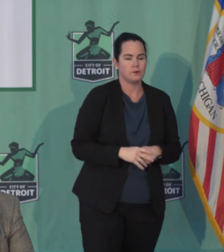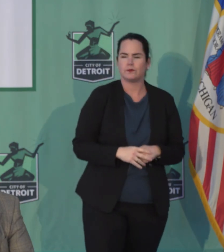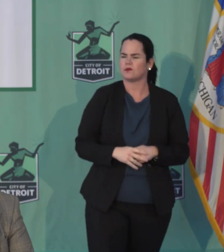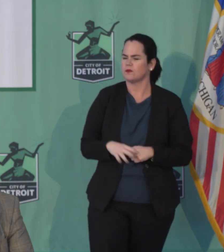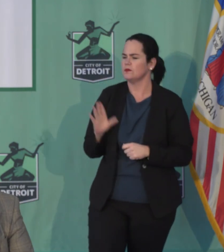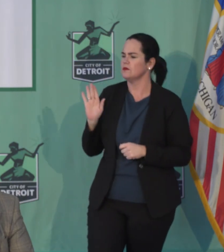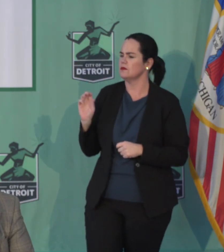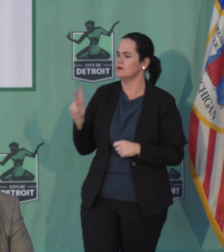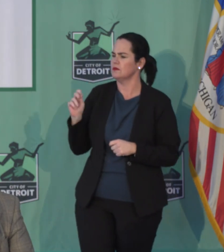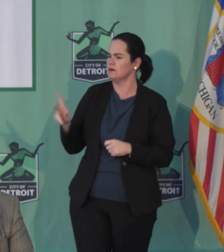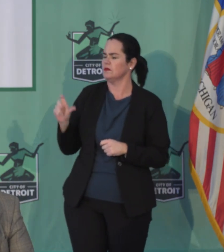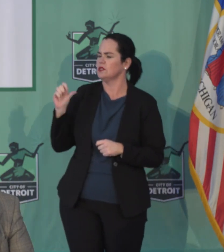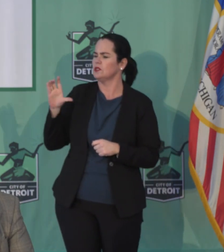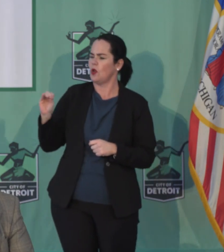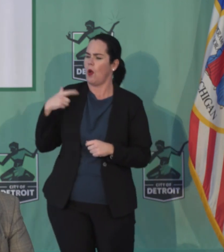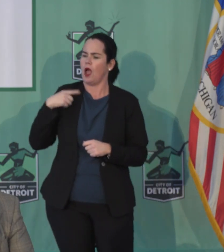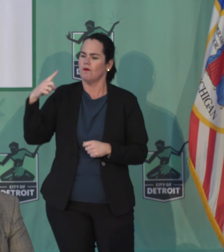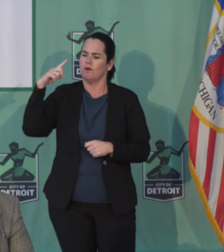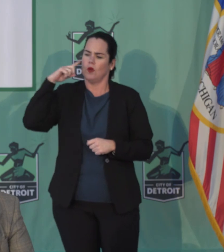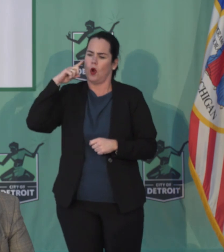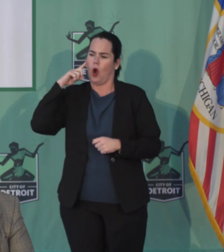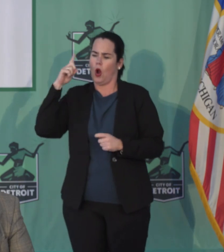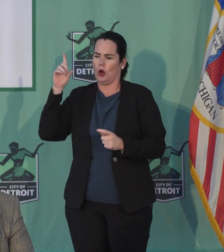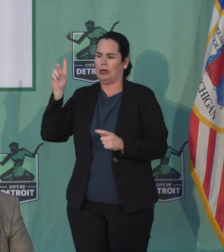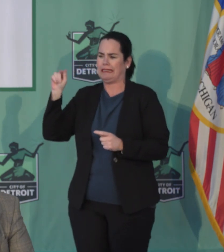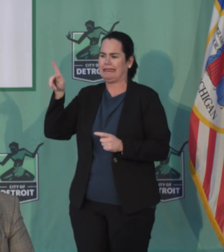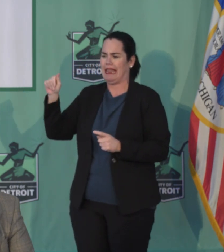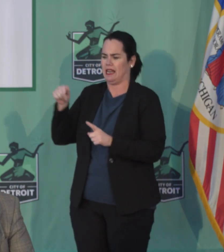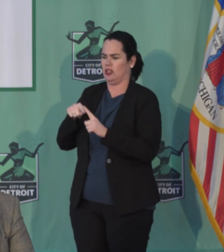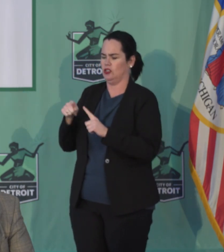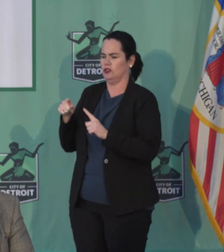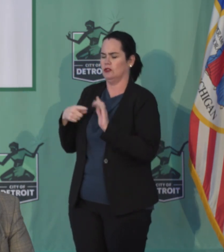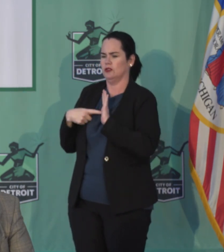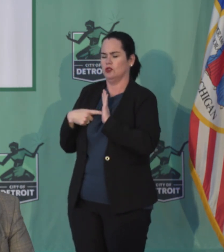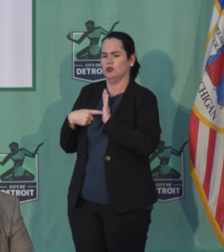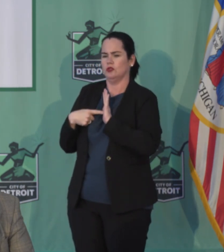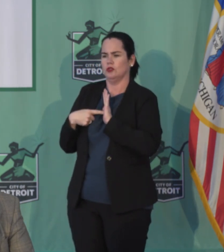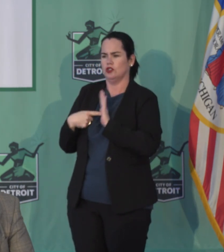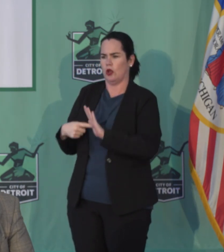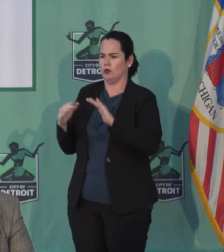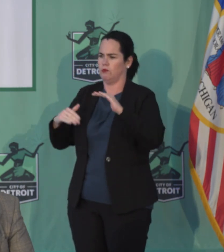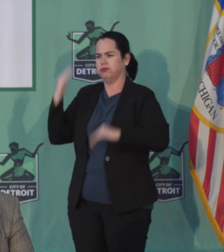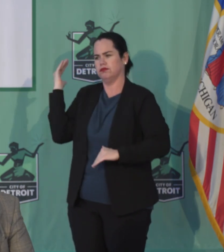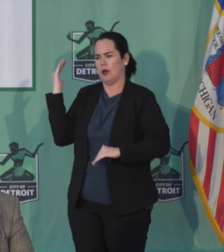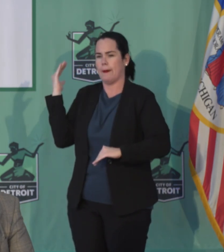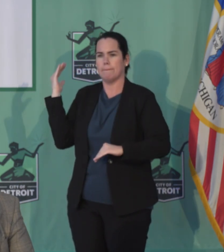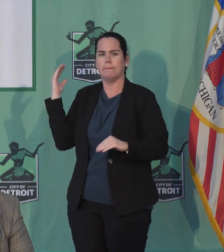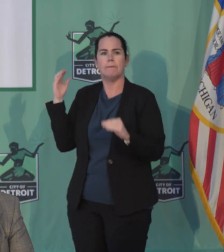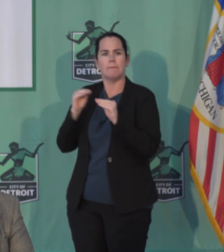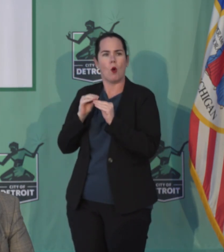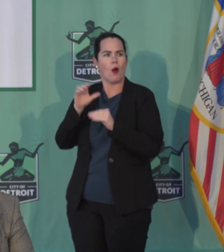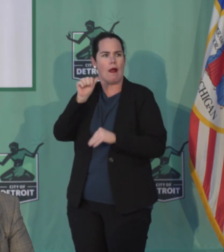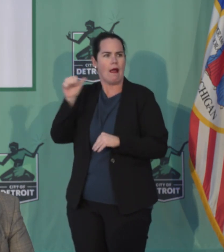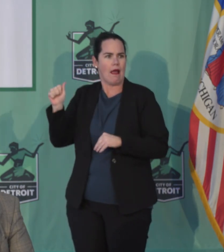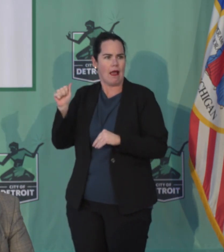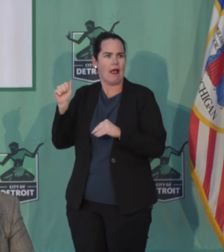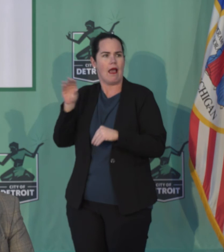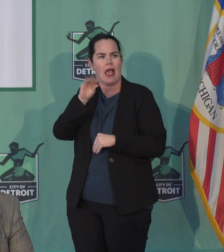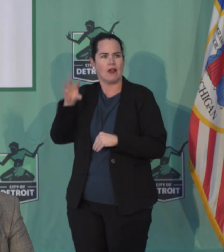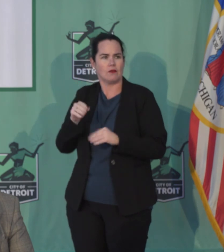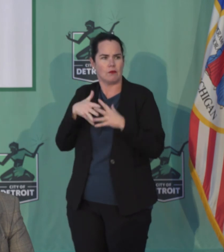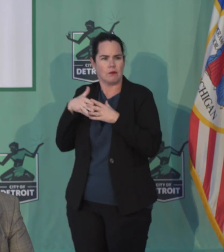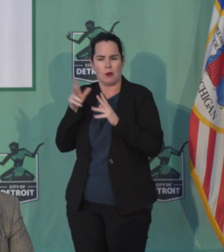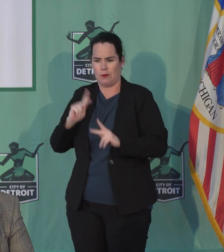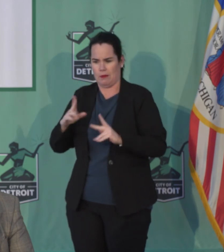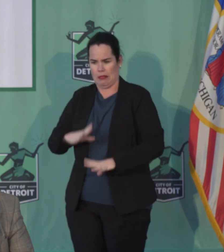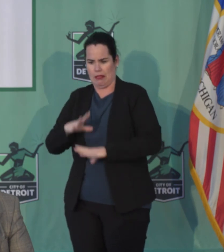What do you make of reports of data that show a disproportionate number of African Americans who are being infected